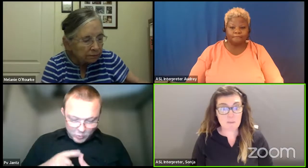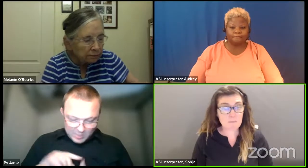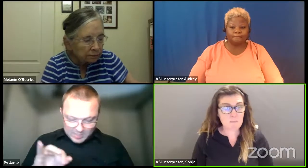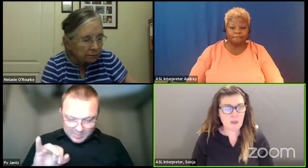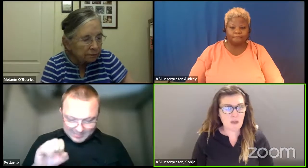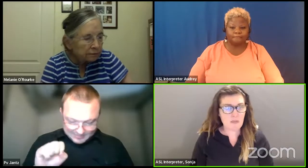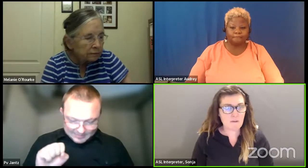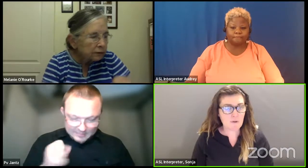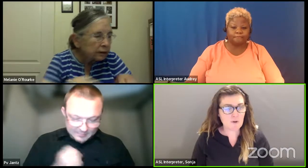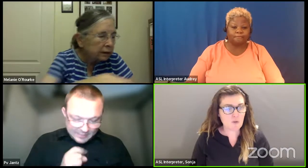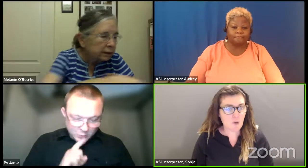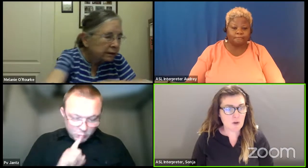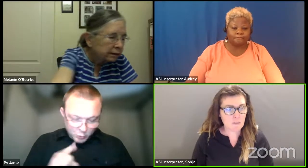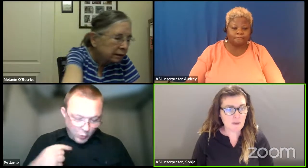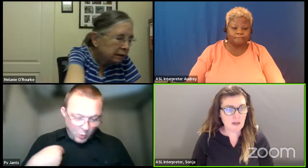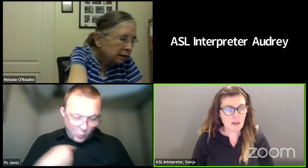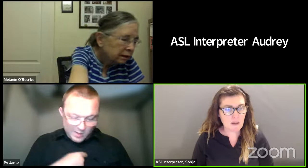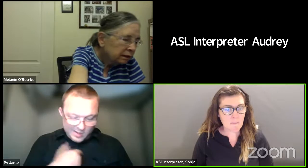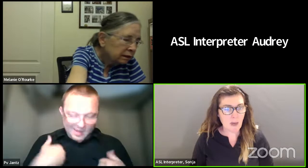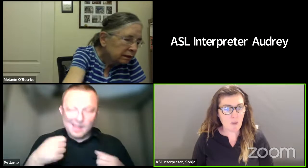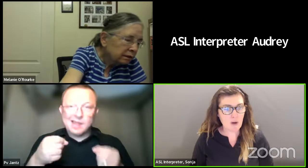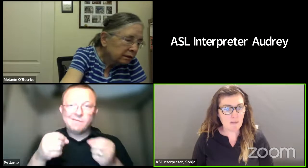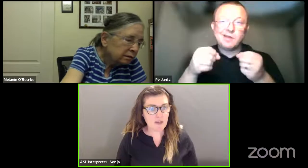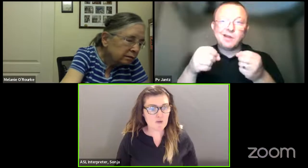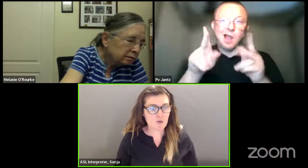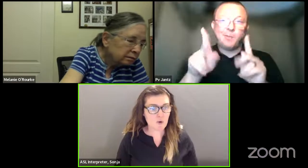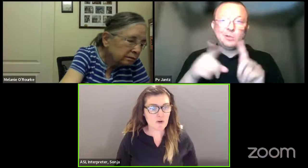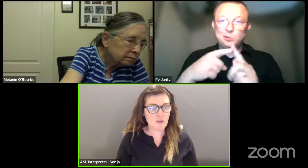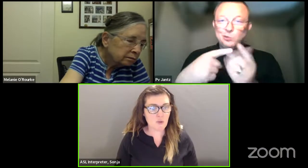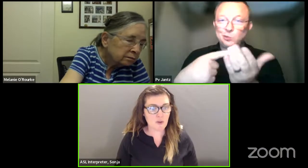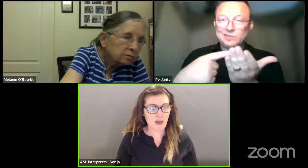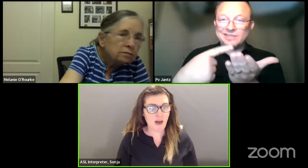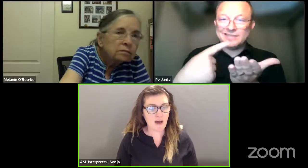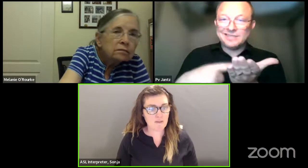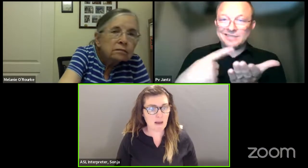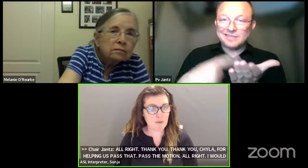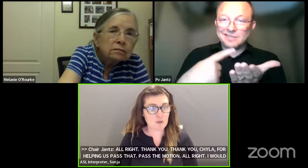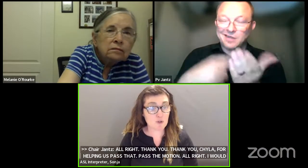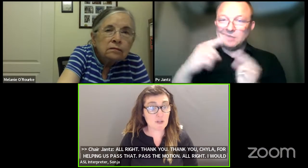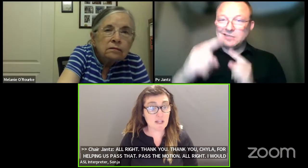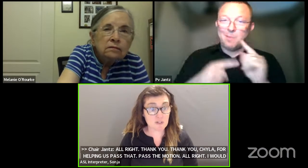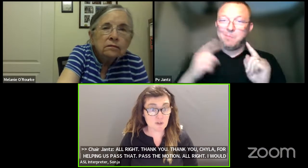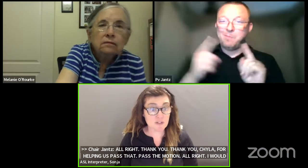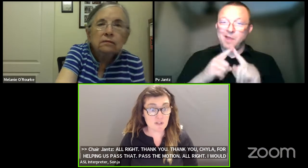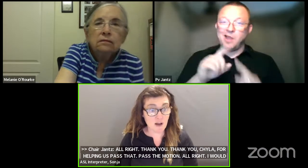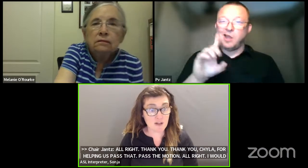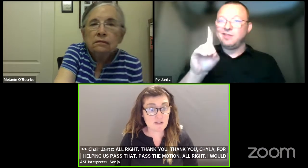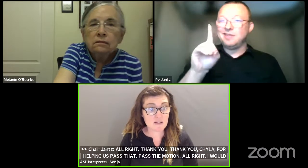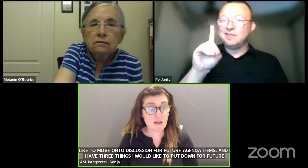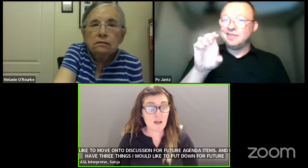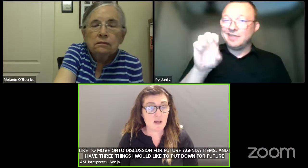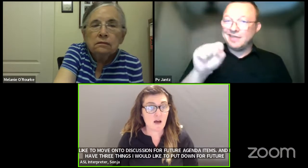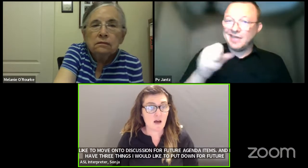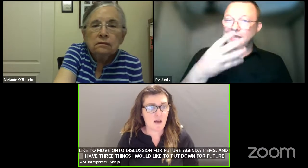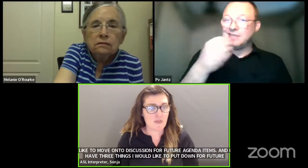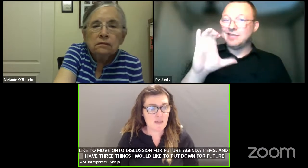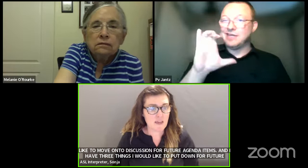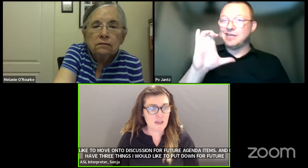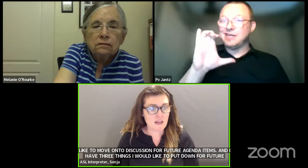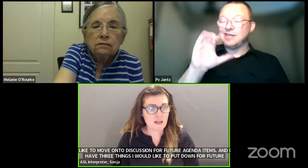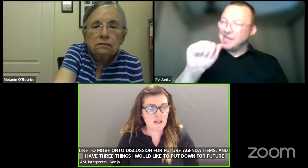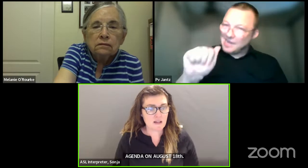18th. The first one being, I want to make sure that we have an opportunity to discuss